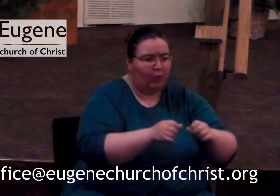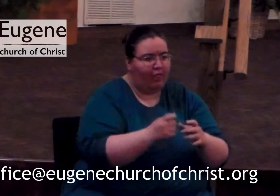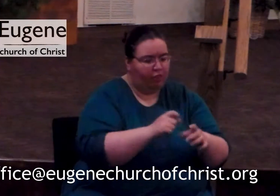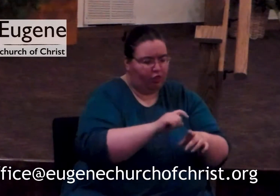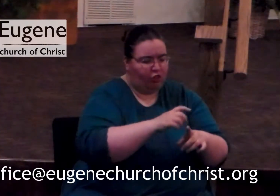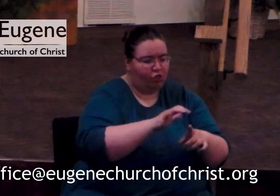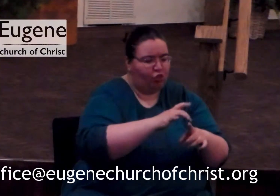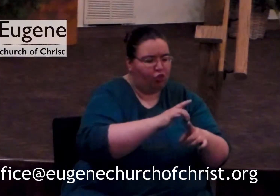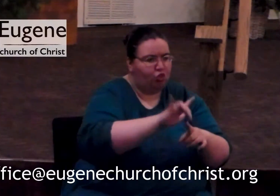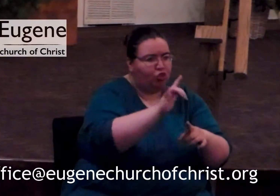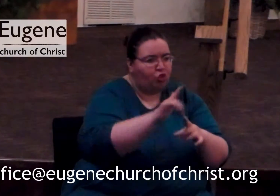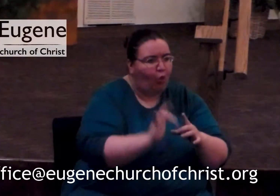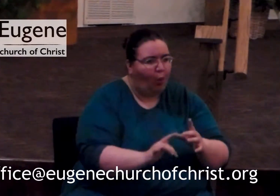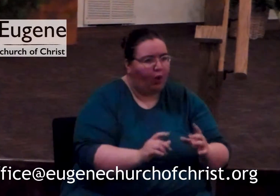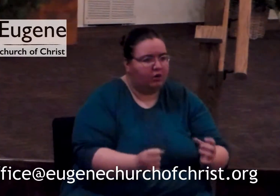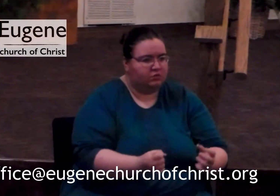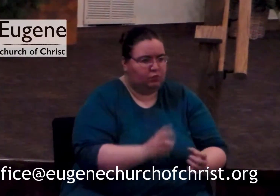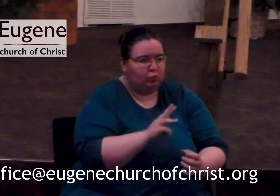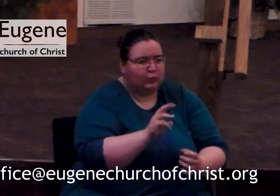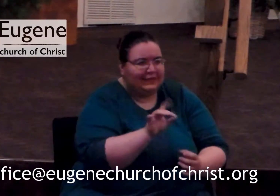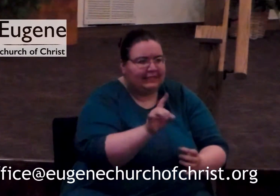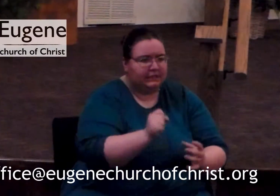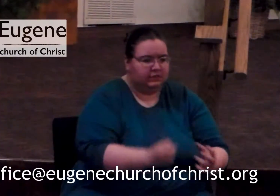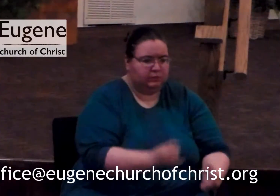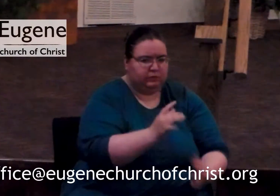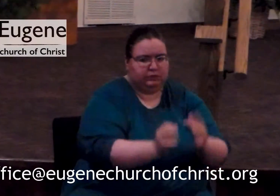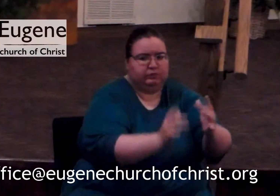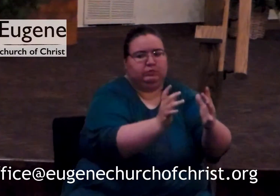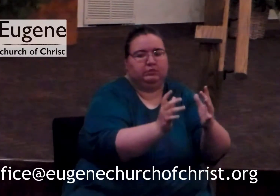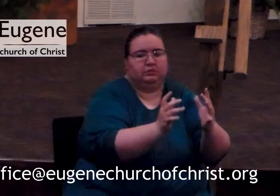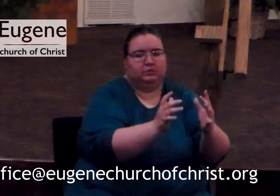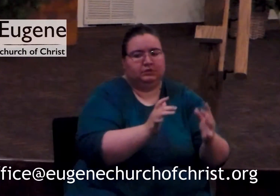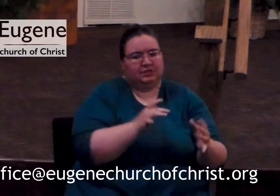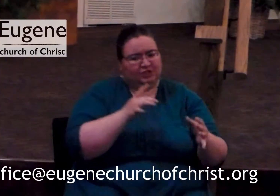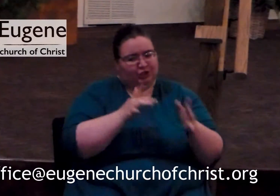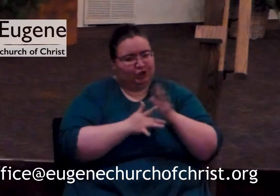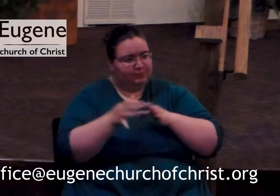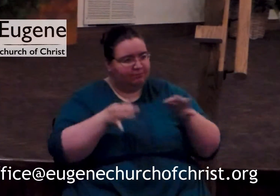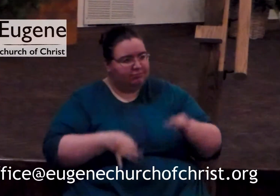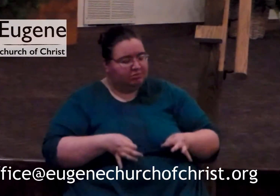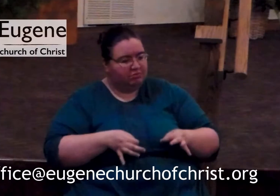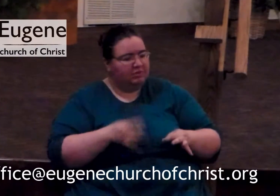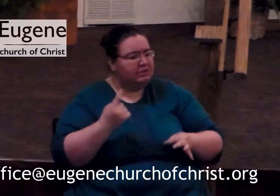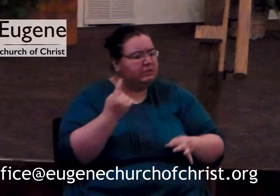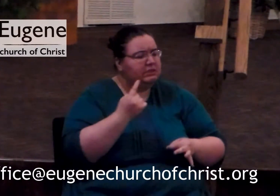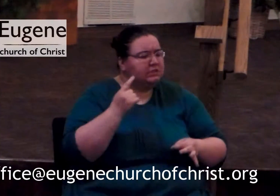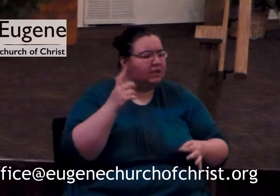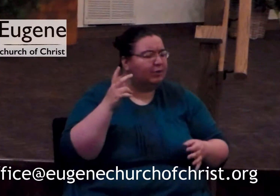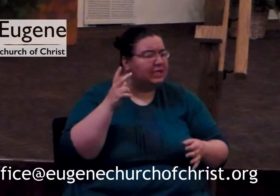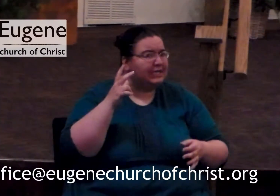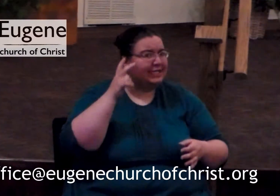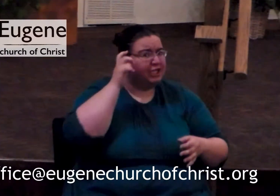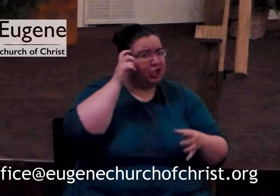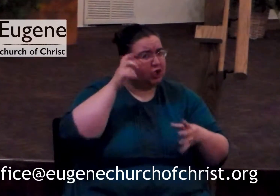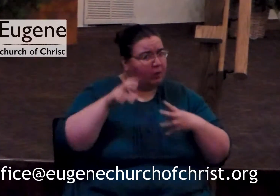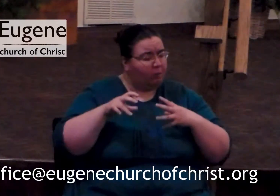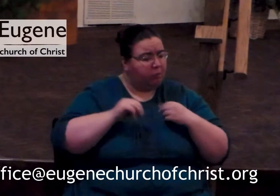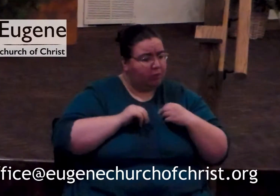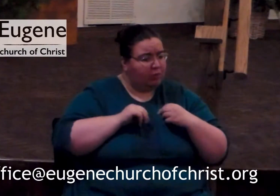would describe it in this way. The seed falling among the thorns refers to someone who hears the word, but the worries of this life and deceitfulness of wealth